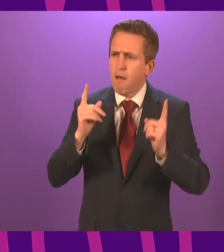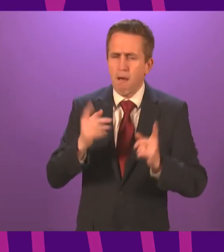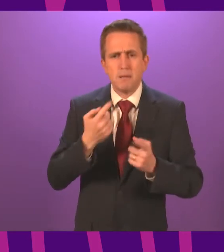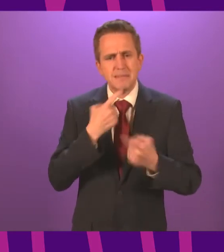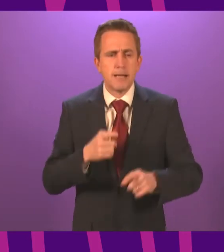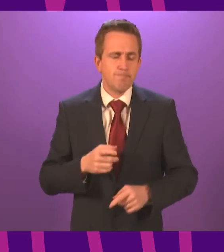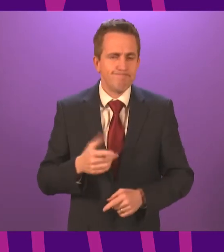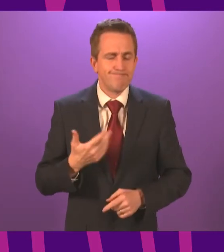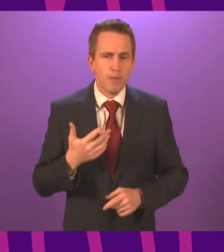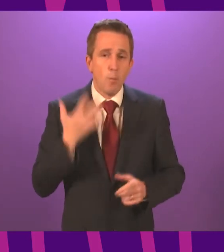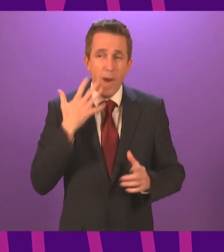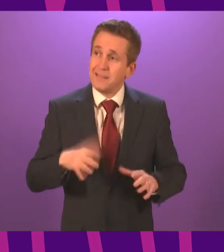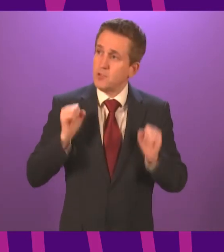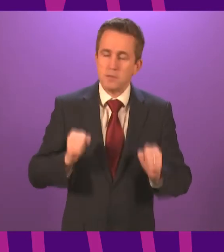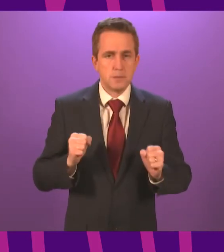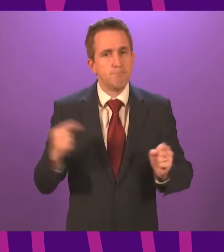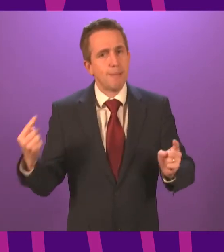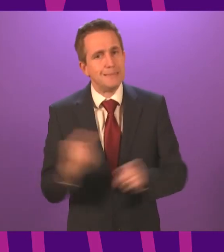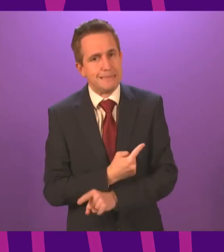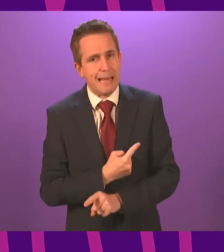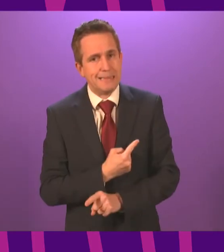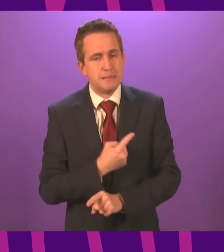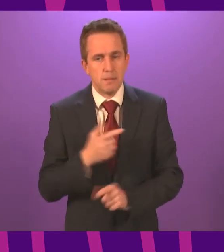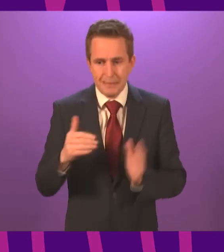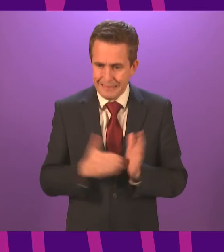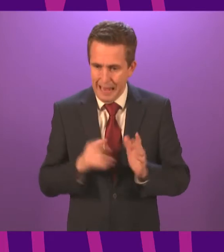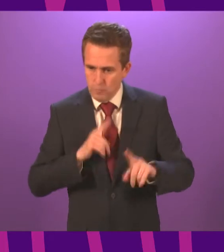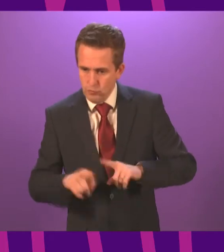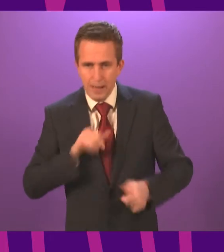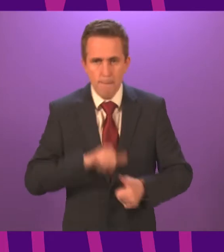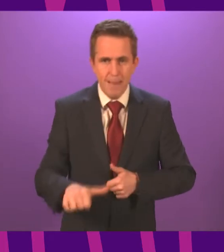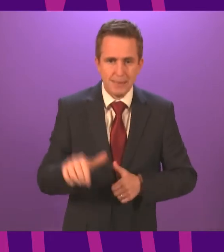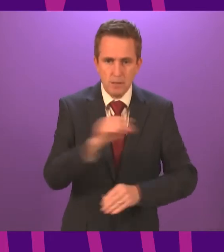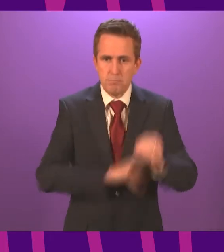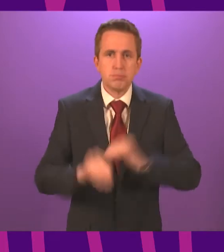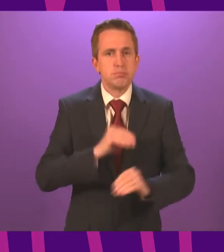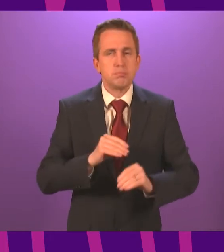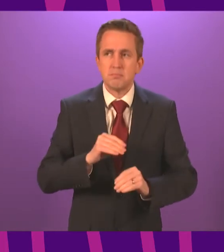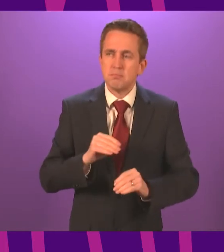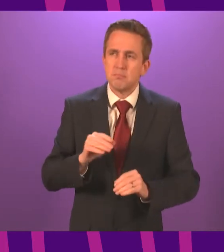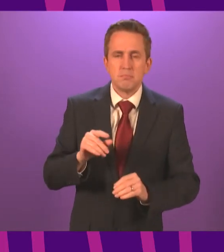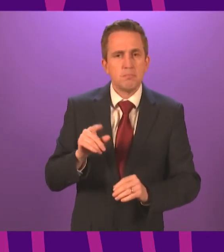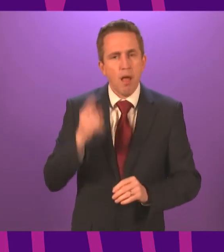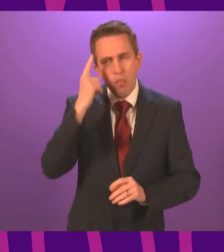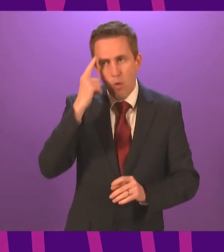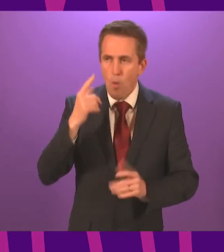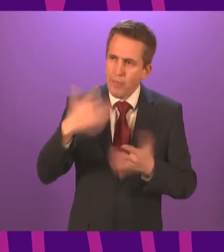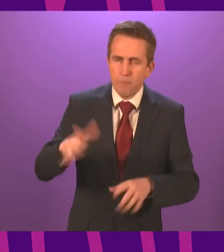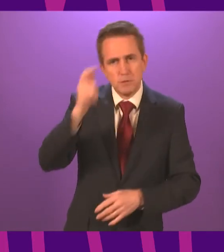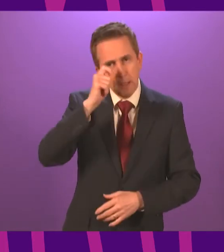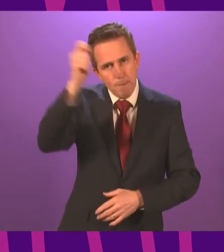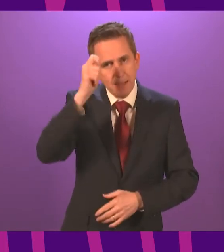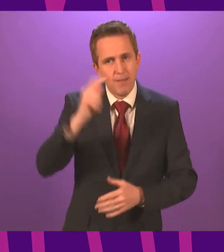made mistakes, but was trying her best to work for the benefit of all, that was very understandable and very